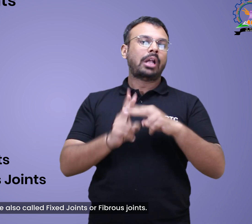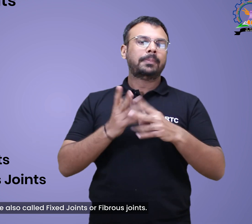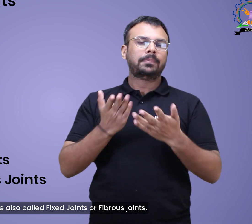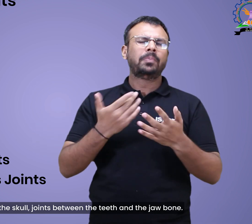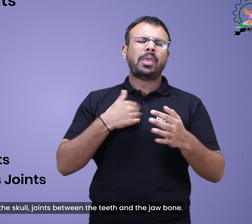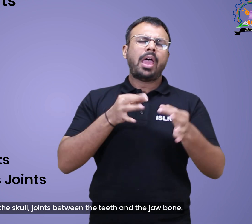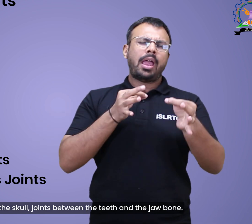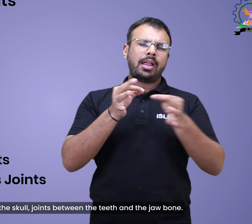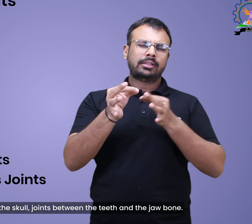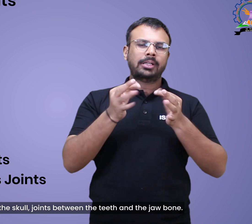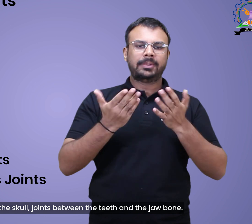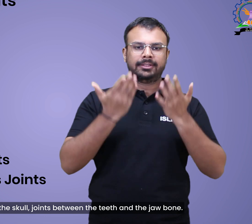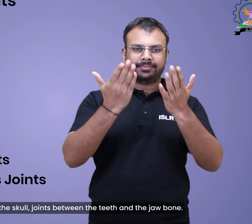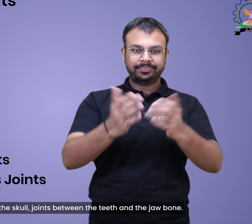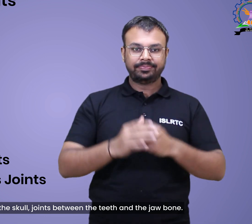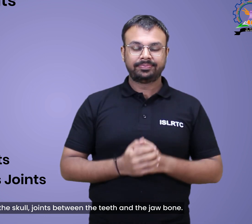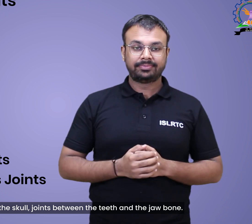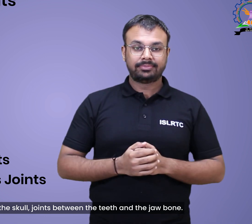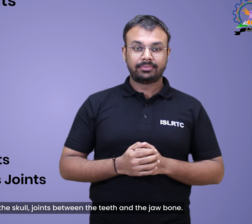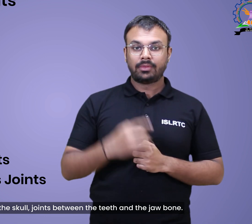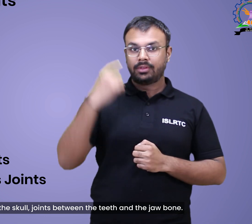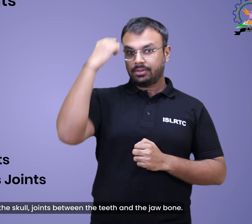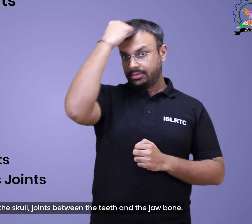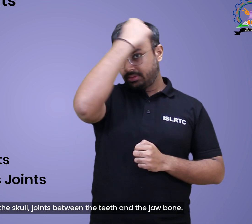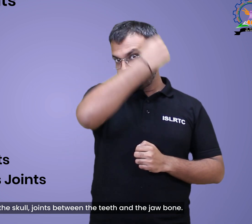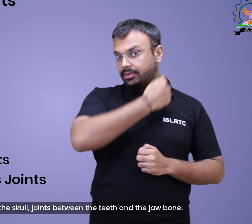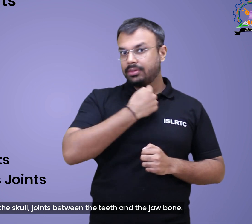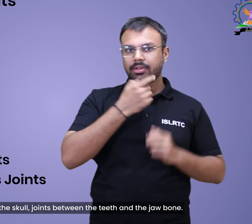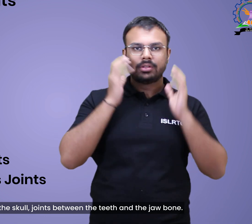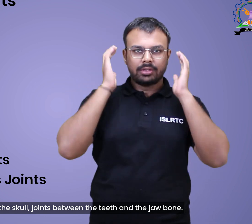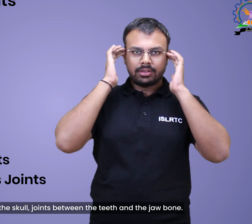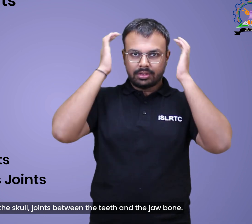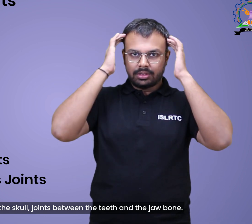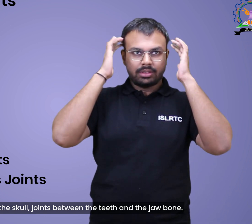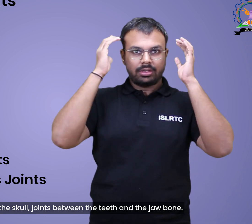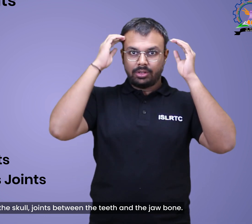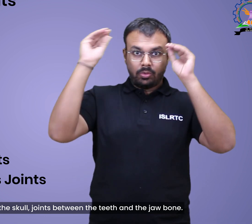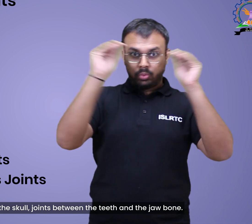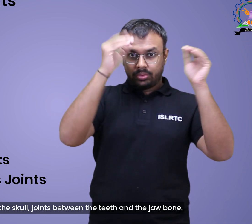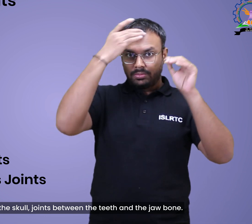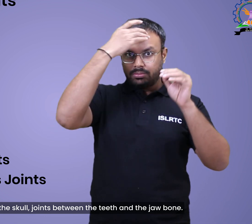Example, joints in the skull, joints between the teeth and the jawbone.